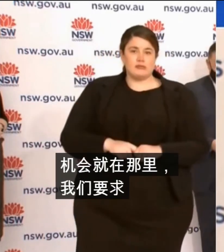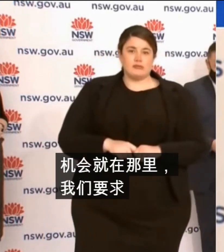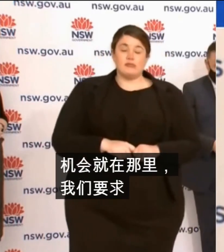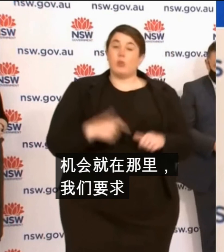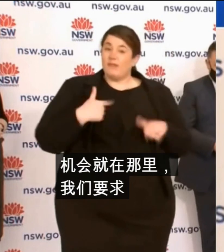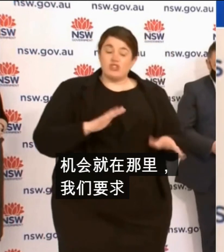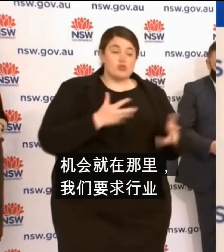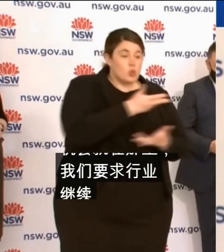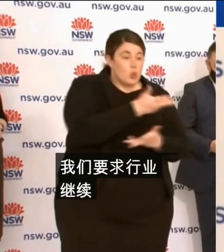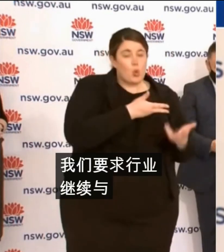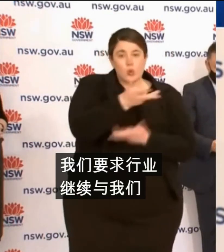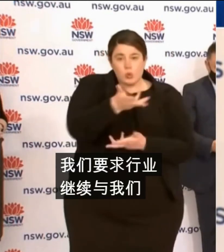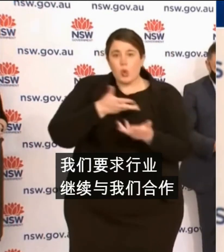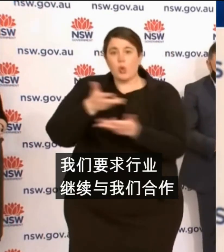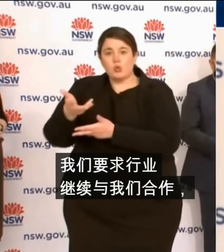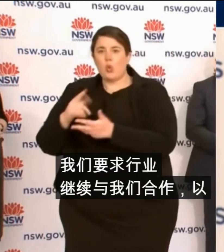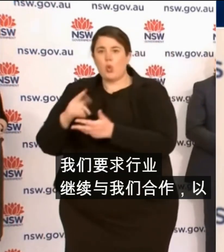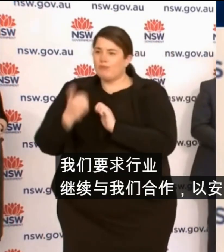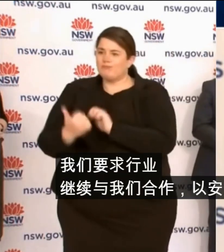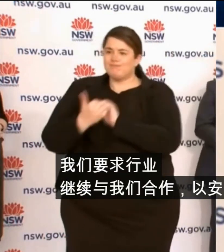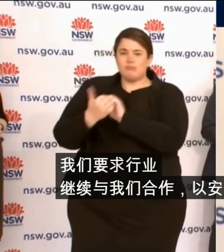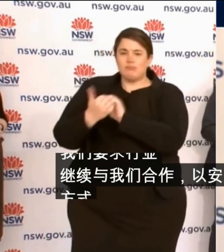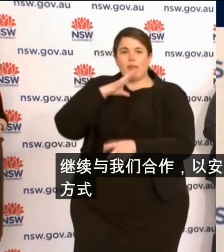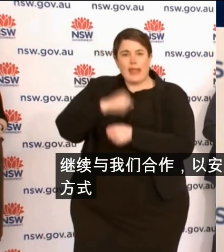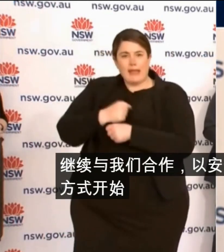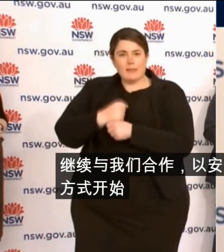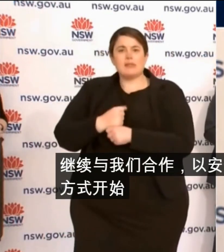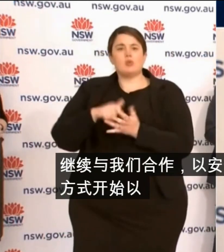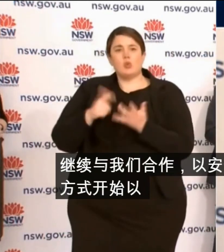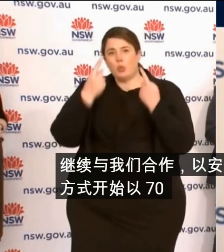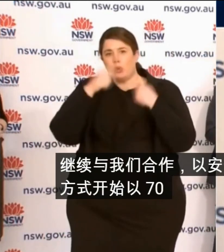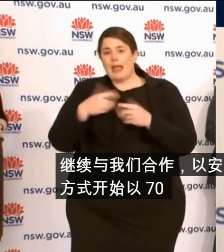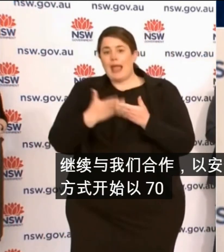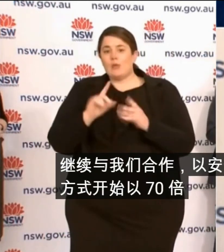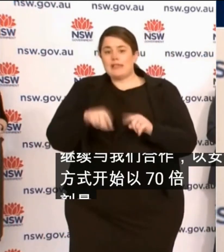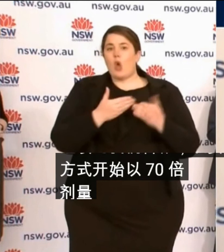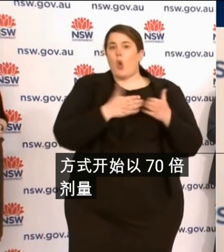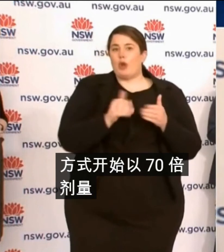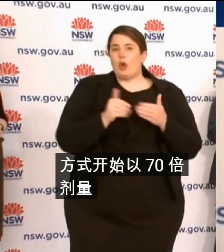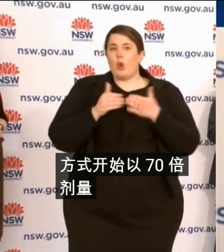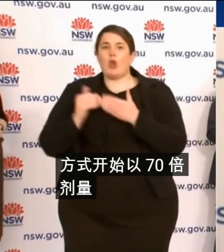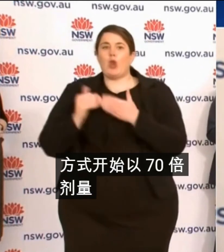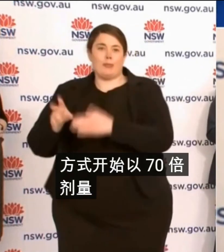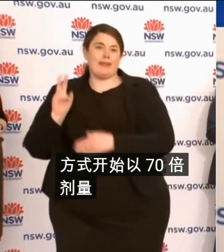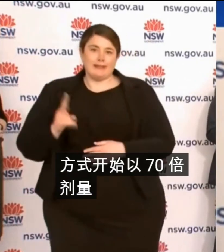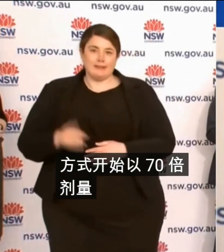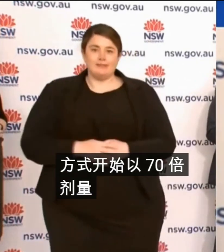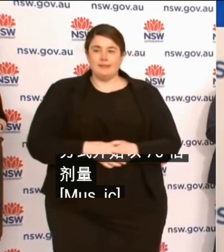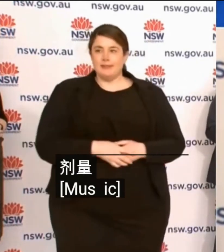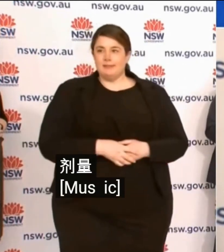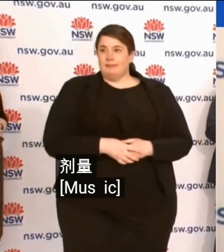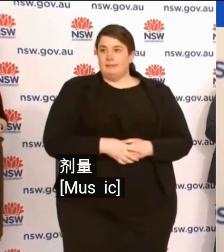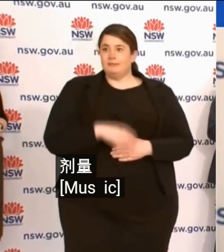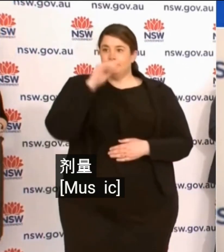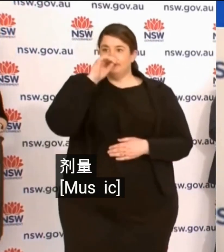which they have been, to continue to work with us on having safe ways we start opening up at 70% double dose.